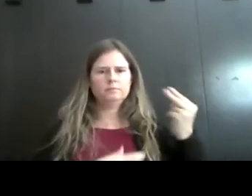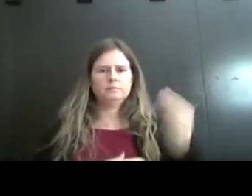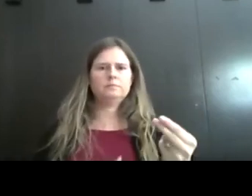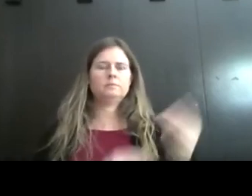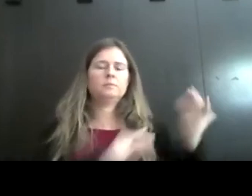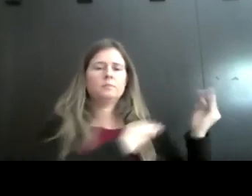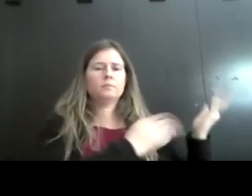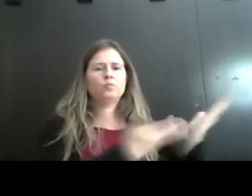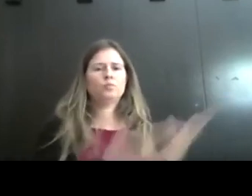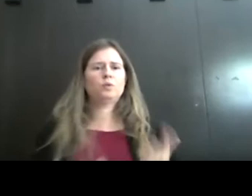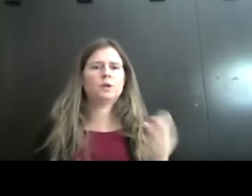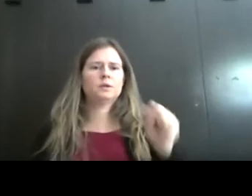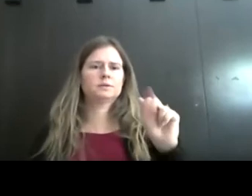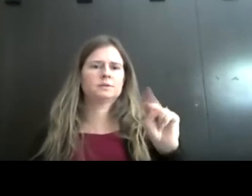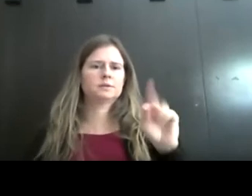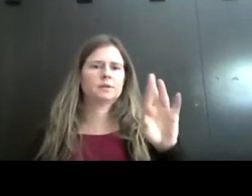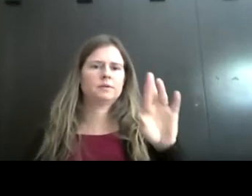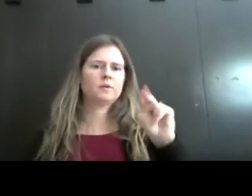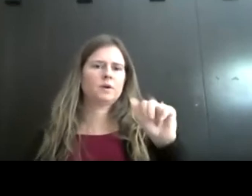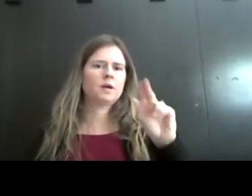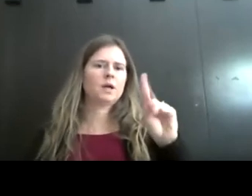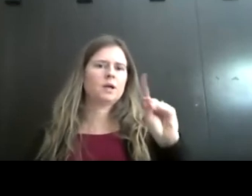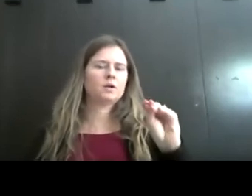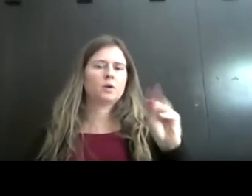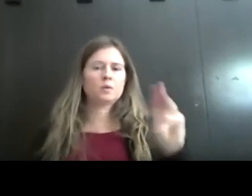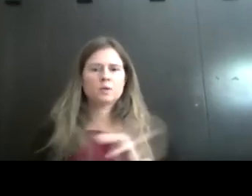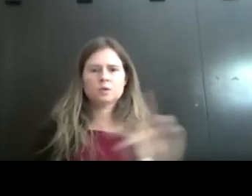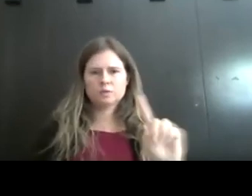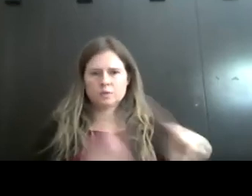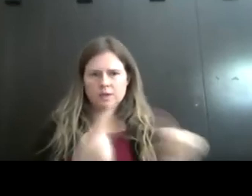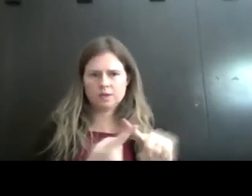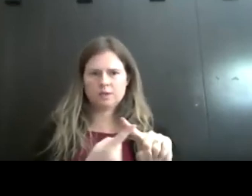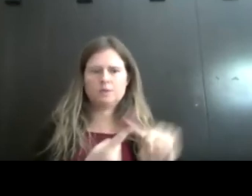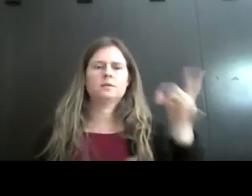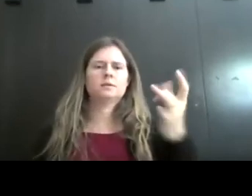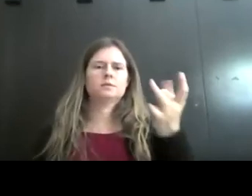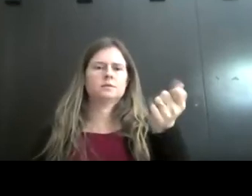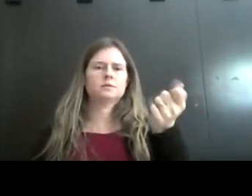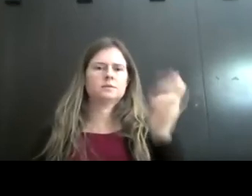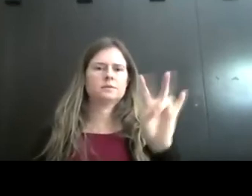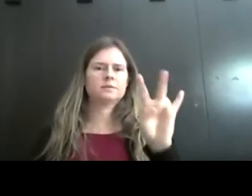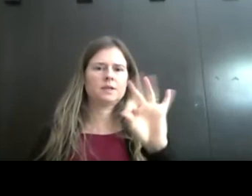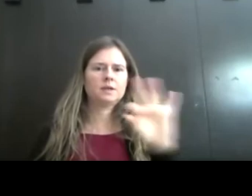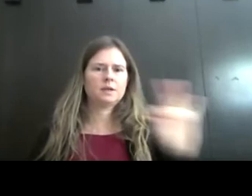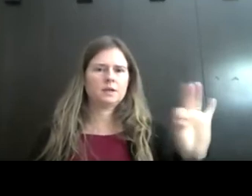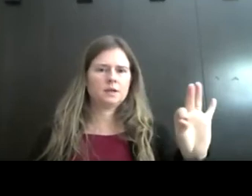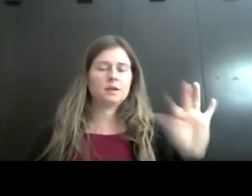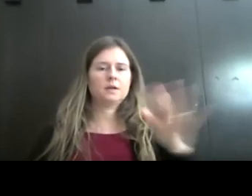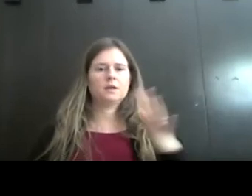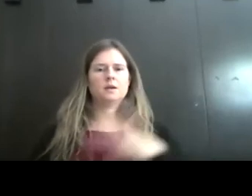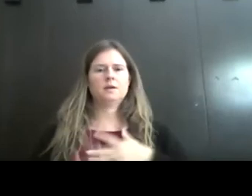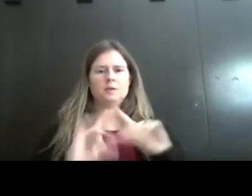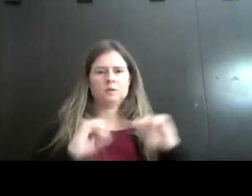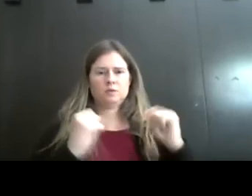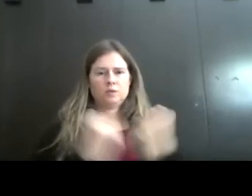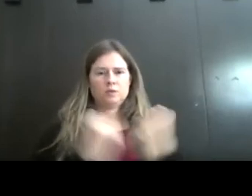Fernando Mission starting in 1799. And we trace back that instead of the village of Paying, that my great,